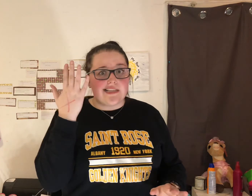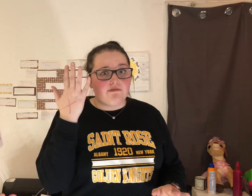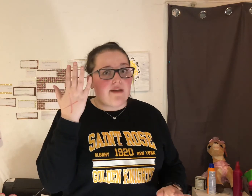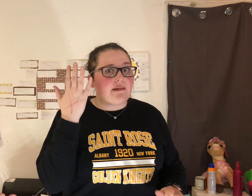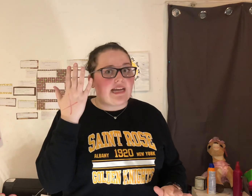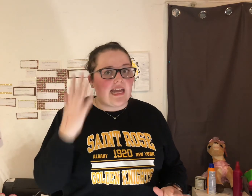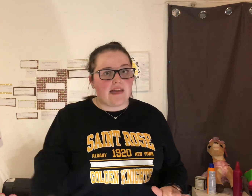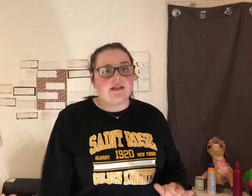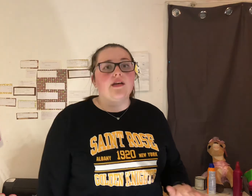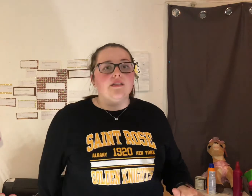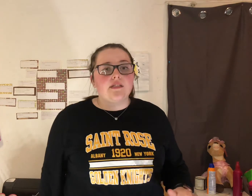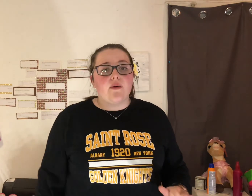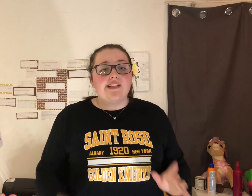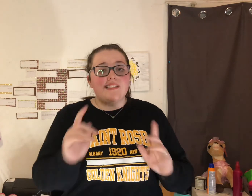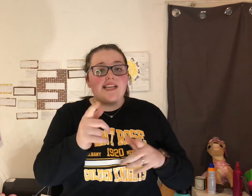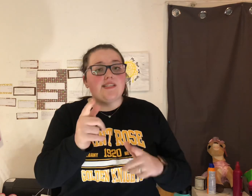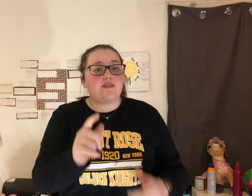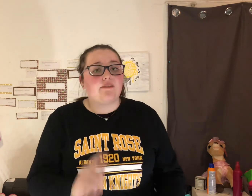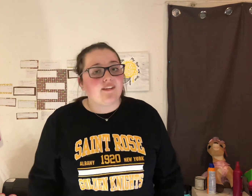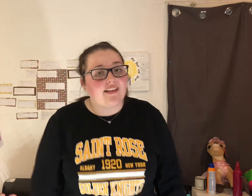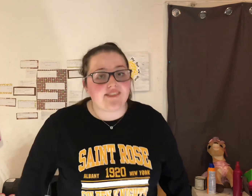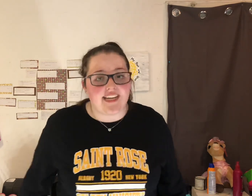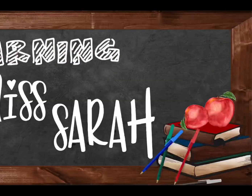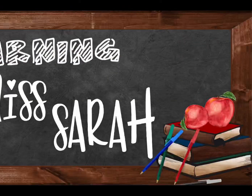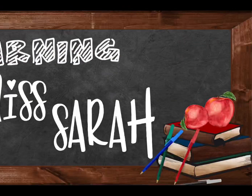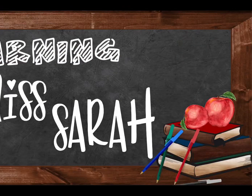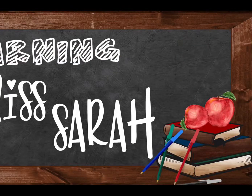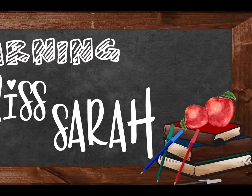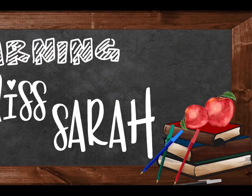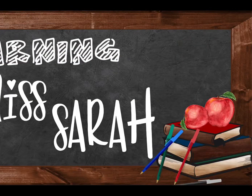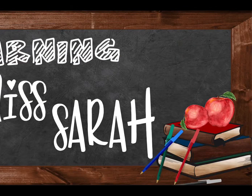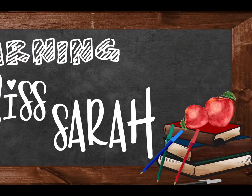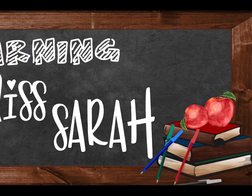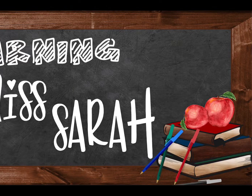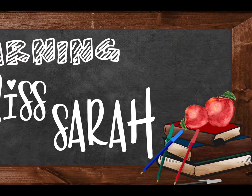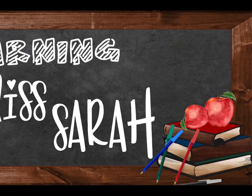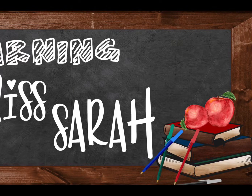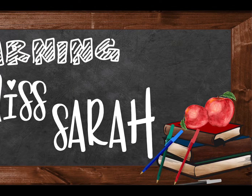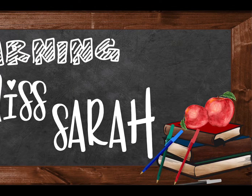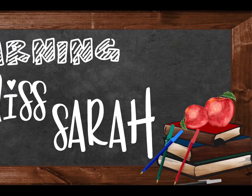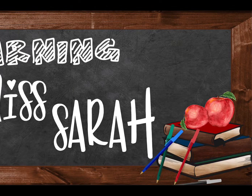right hand. So stay tuned if you're left-hand dominant. Until then, I'll see you later.